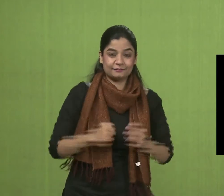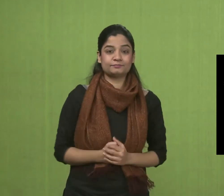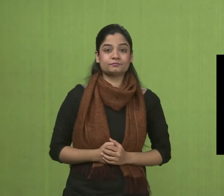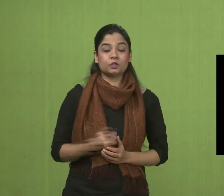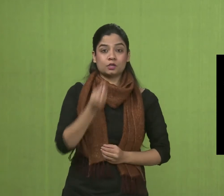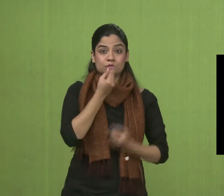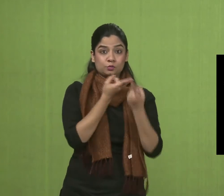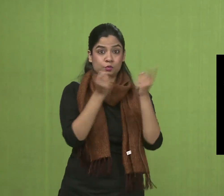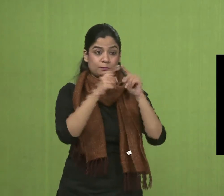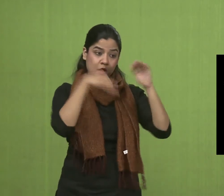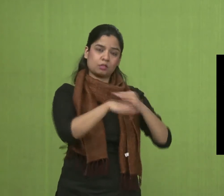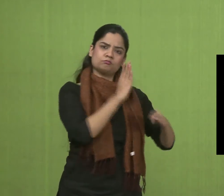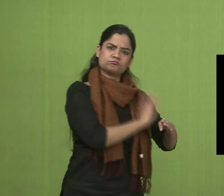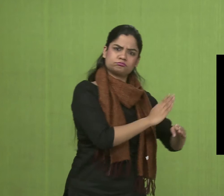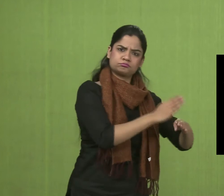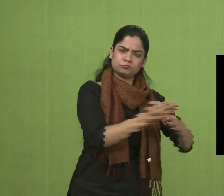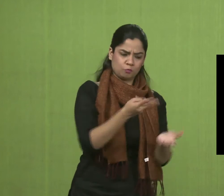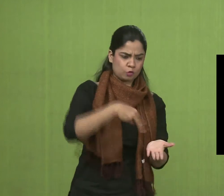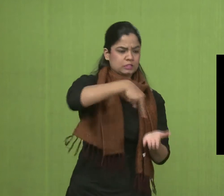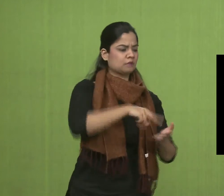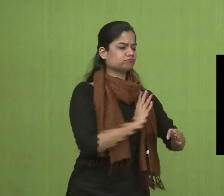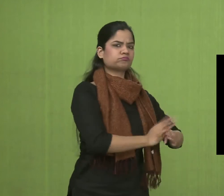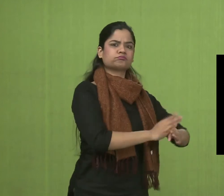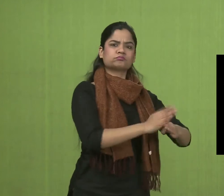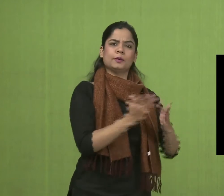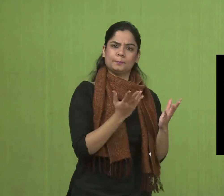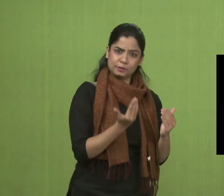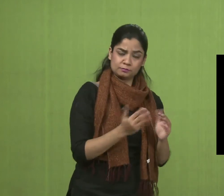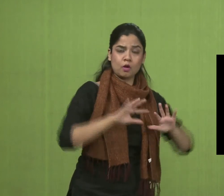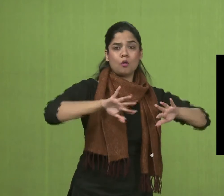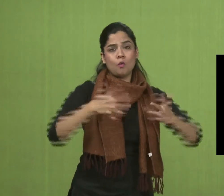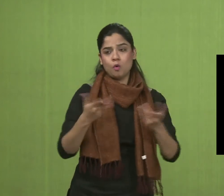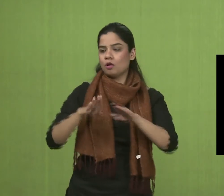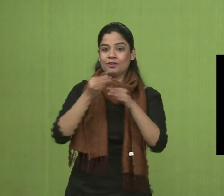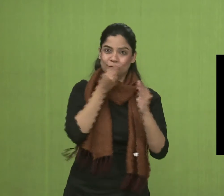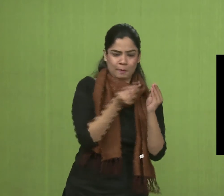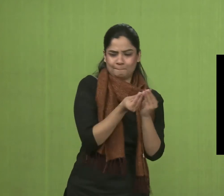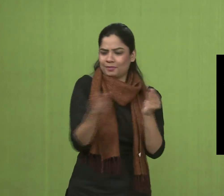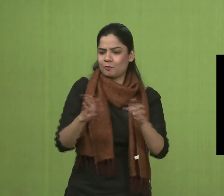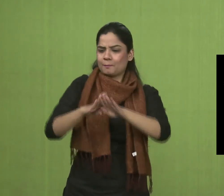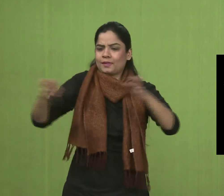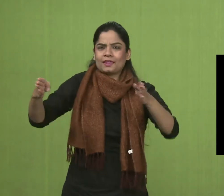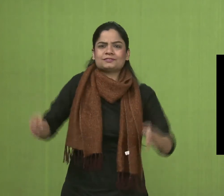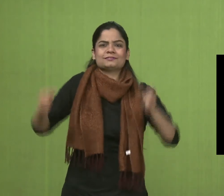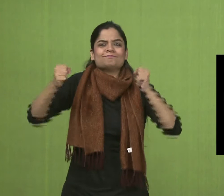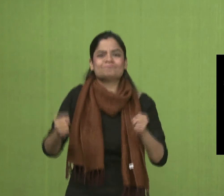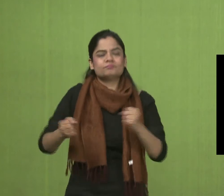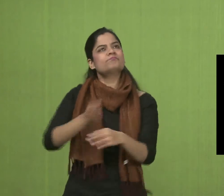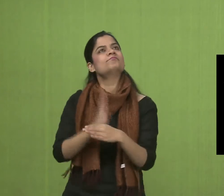You can either cut inside the kitchen or you can utilize other space, the dining area, and even watch TV while using